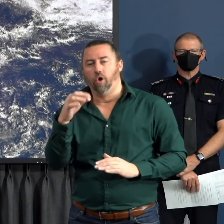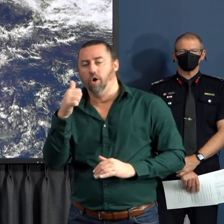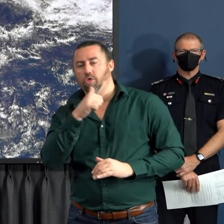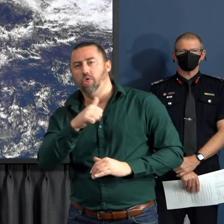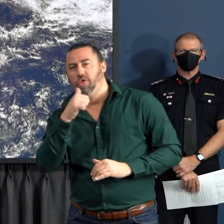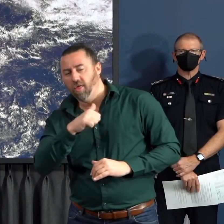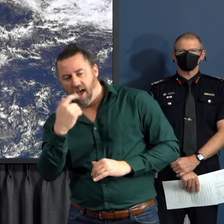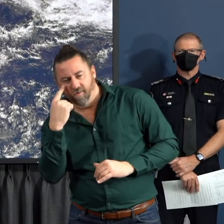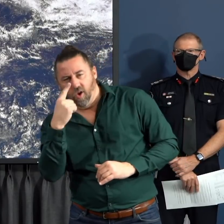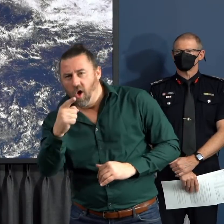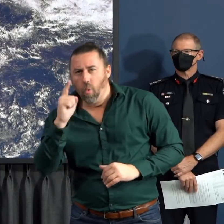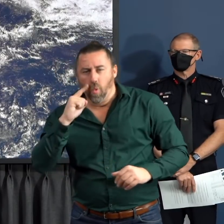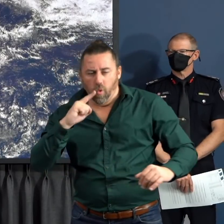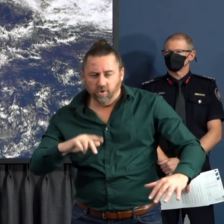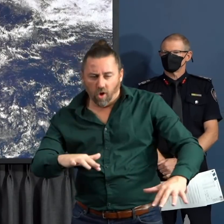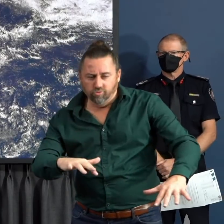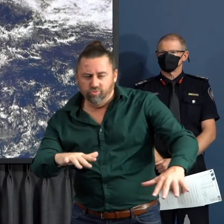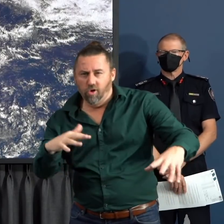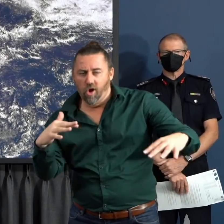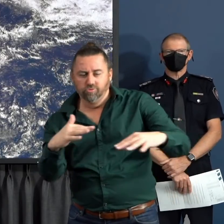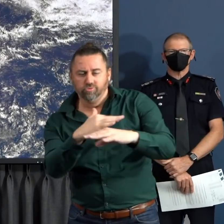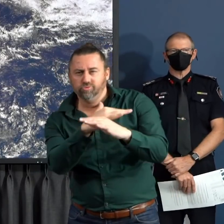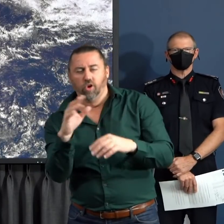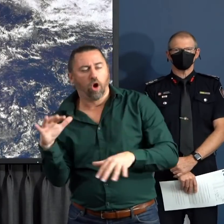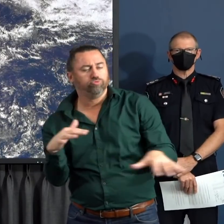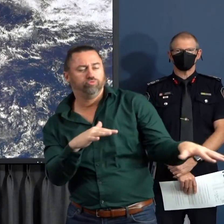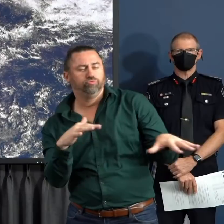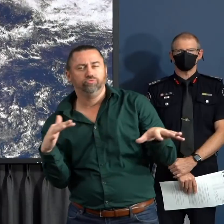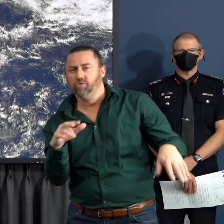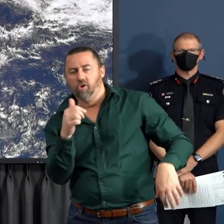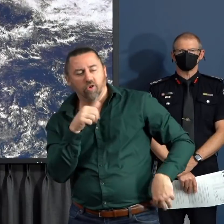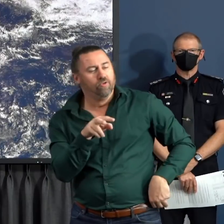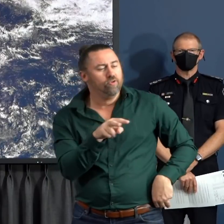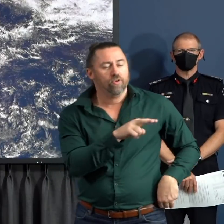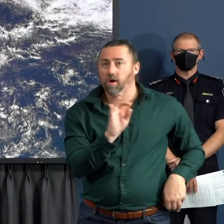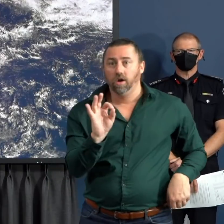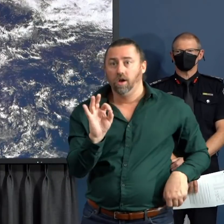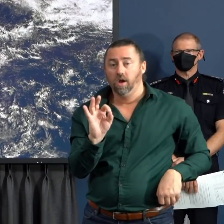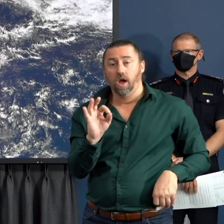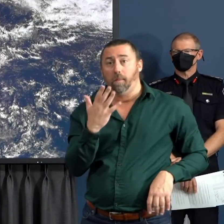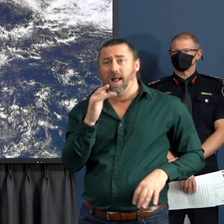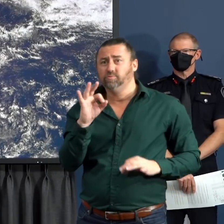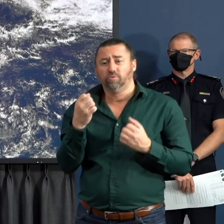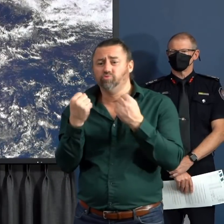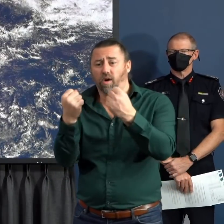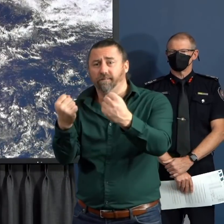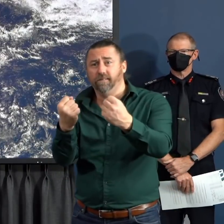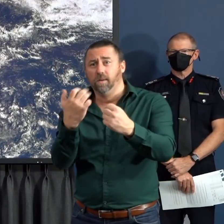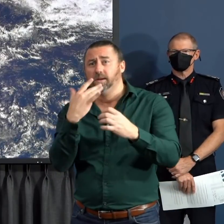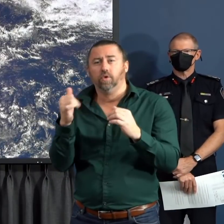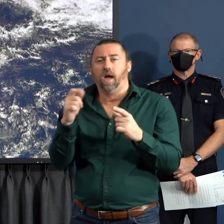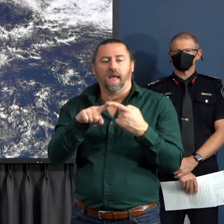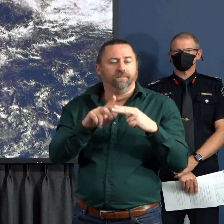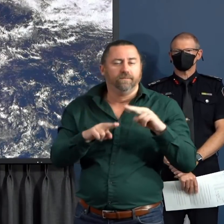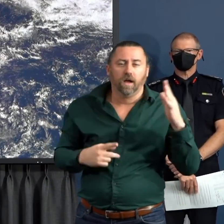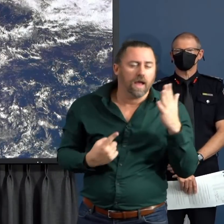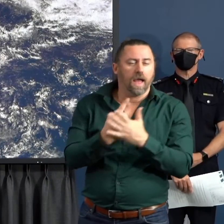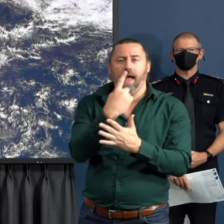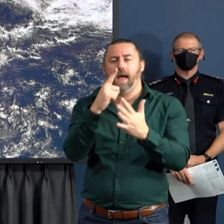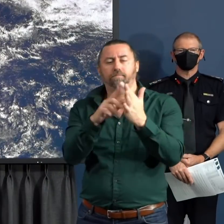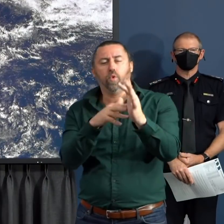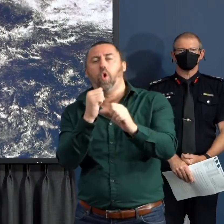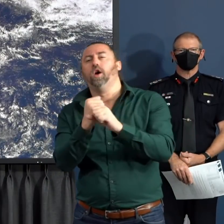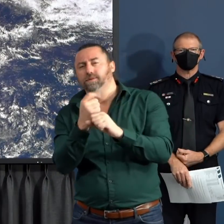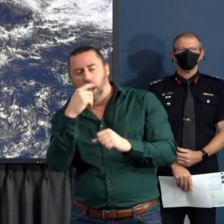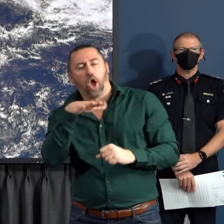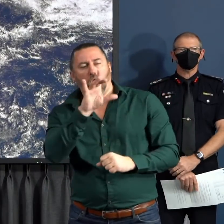from flooded borders. Stay off the roads unless you have to for some emergency beyond them.